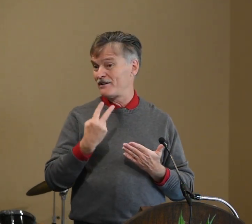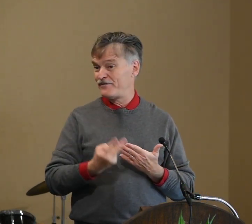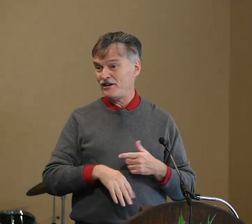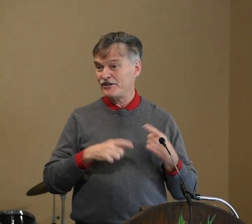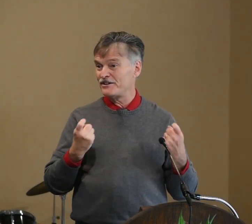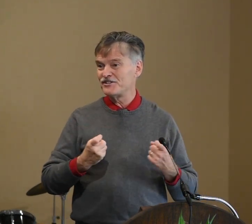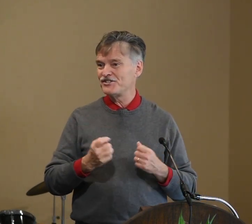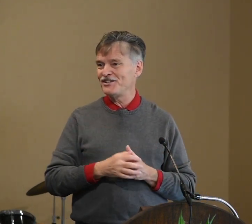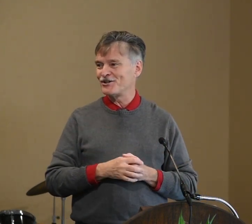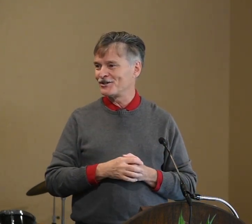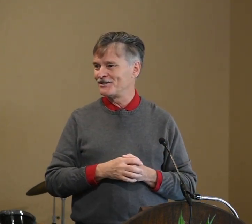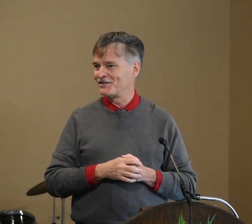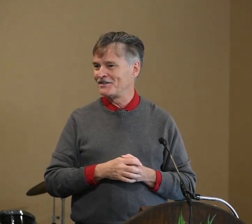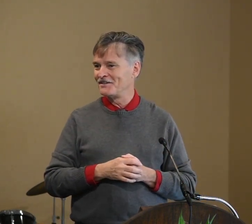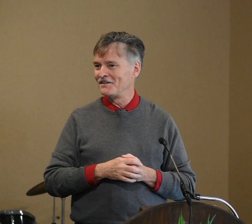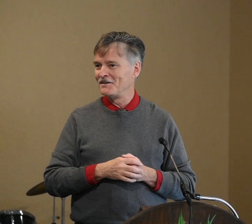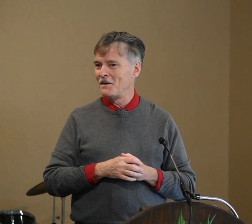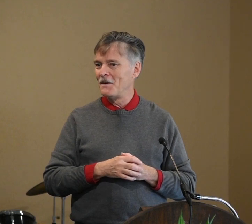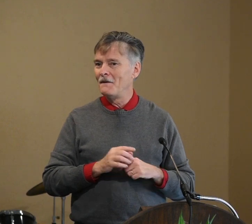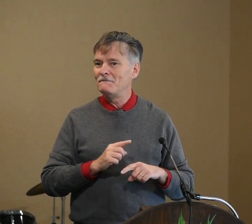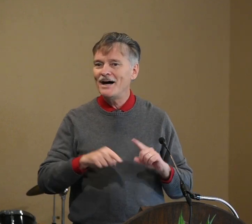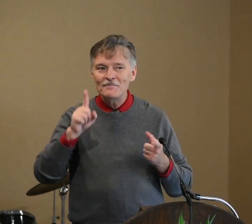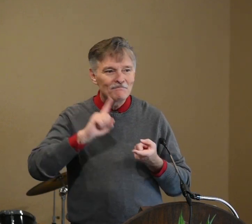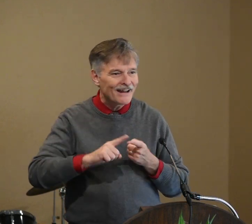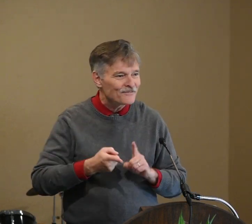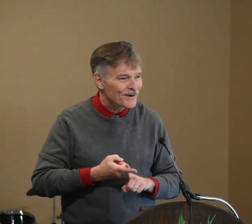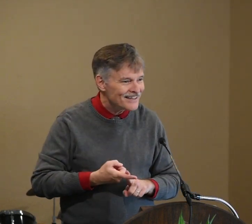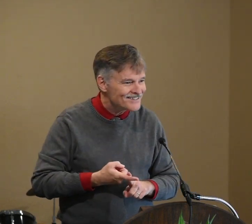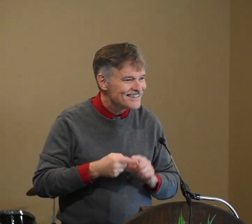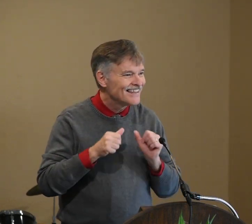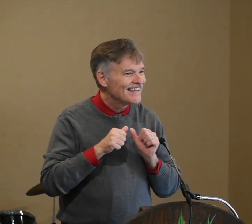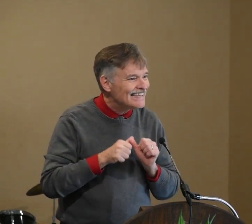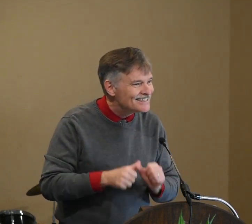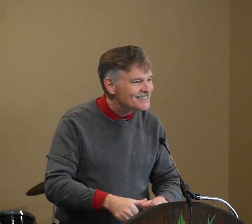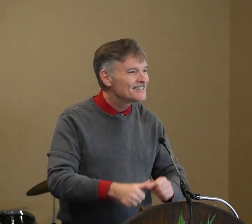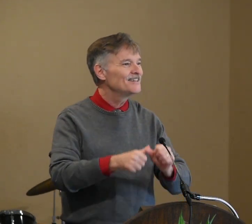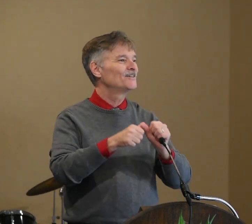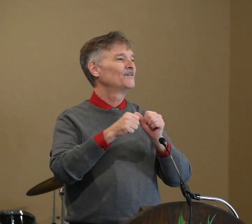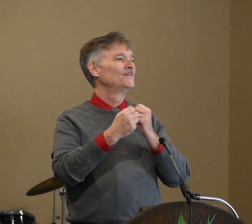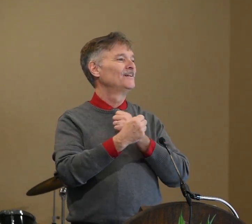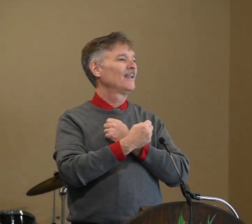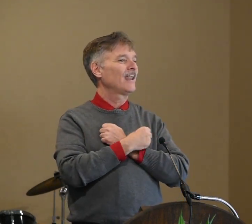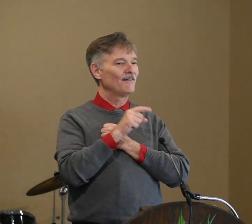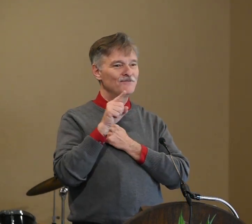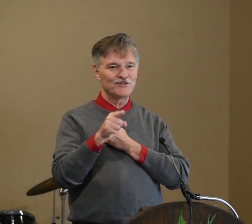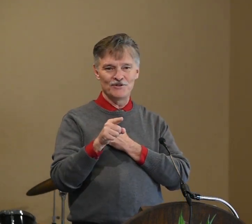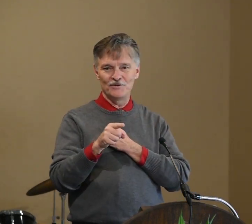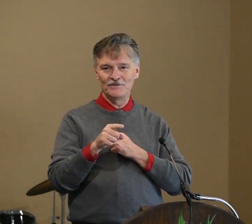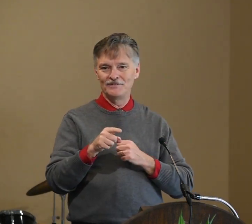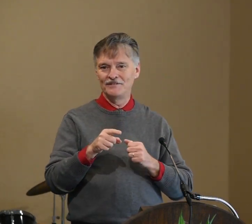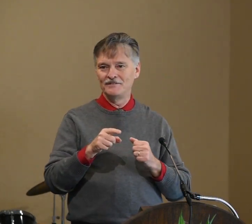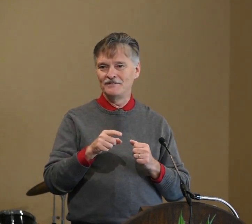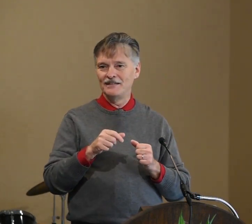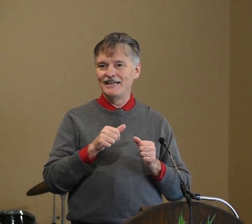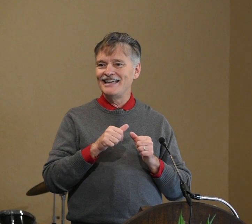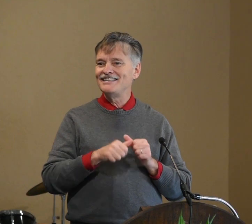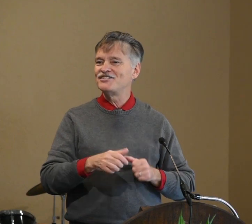a failure and a sinner. But, my friends, he still loves you. Amen. He